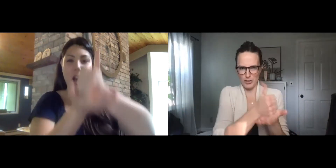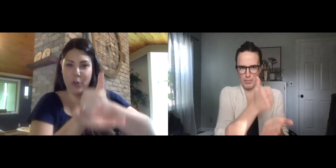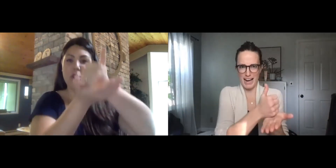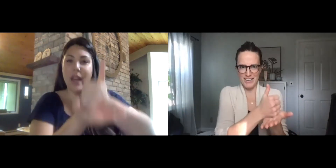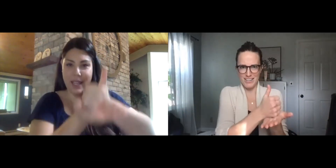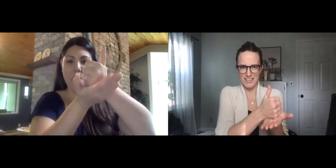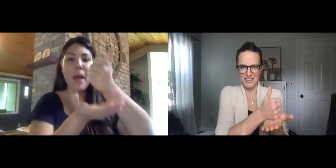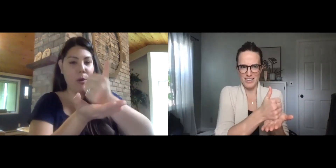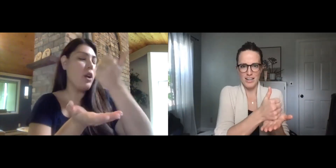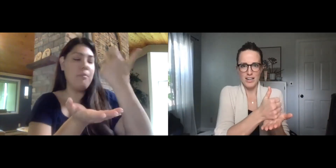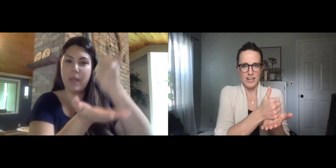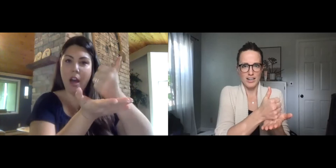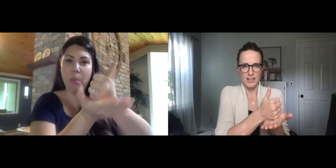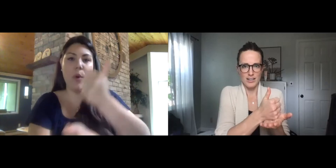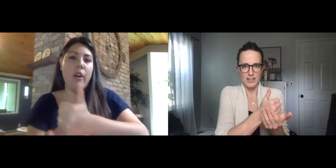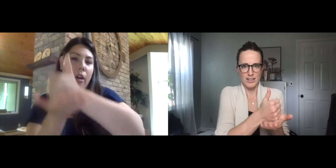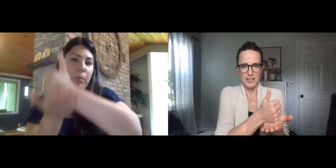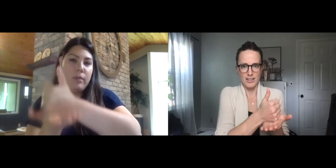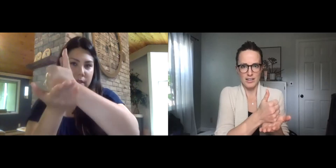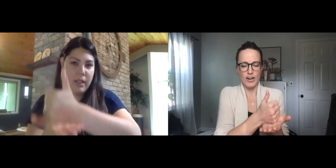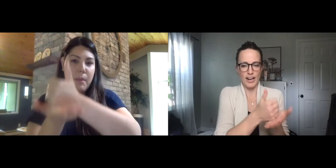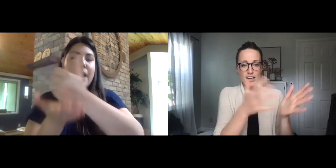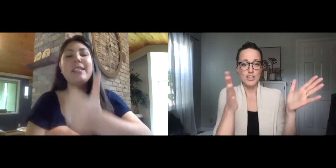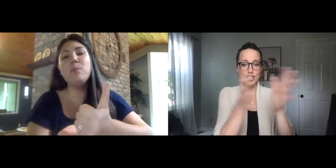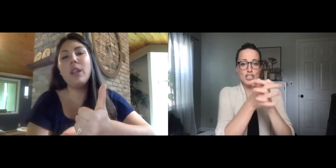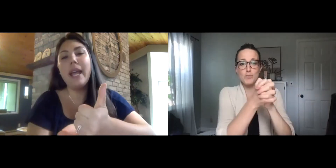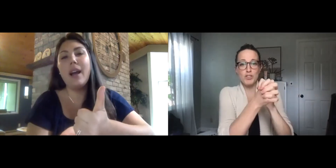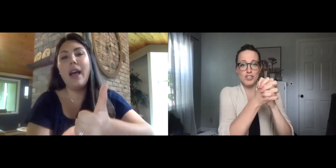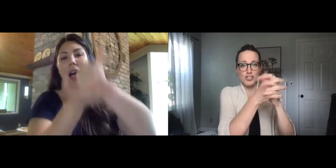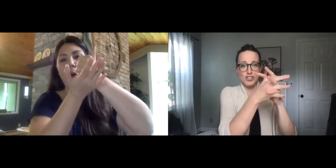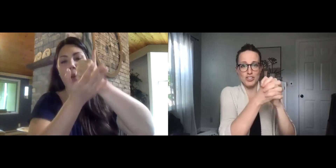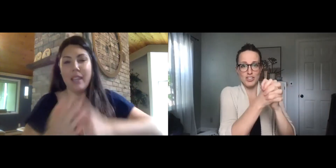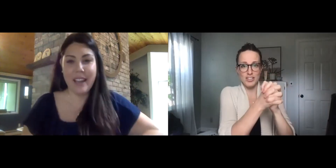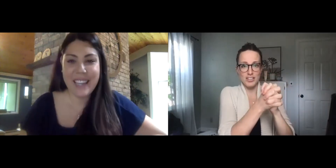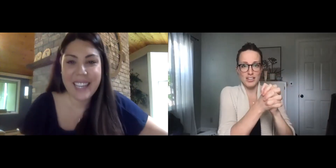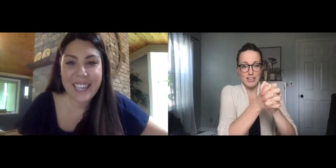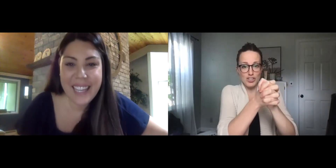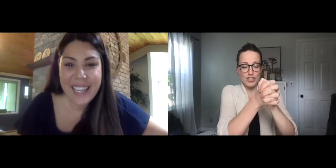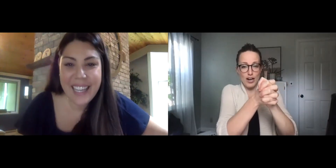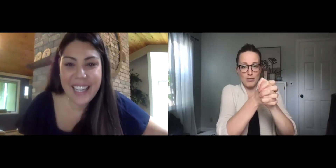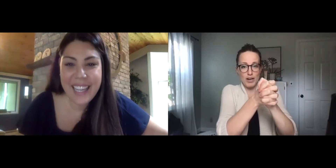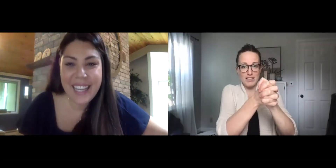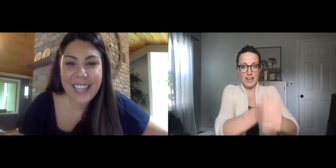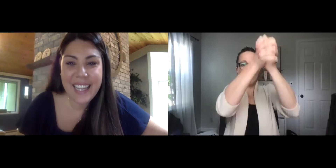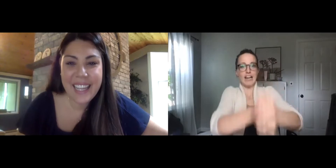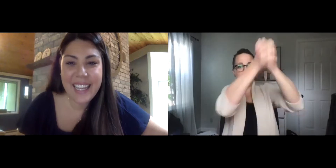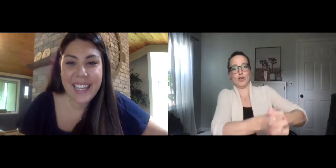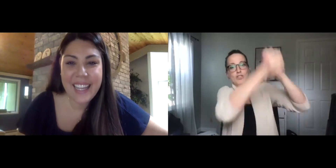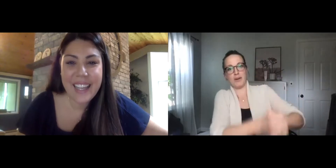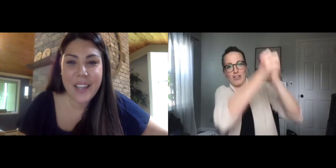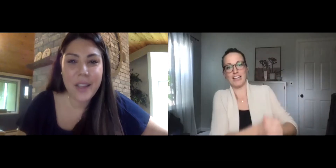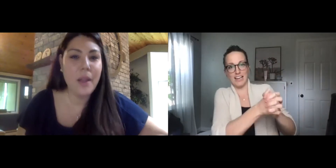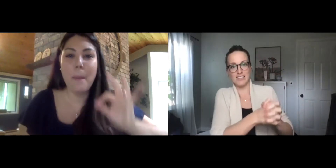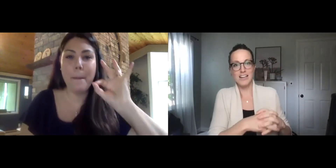down or patting. Help or help. Okay. Yeah. This is more like yeah. She just grasps her hands together and